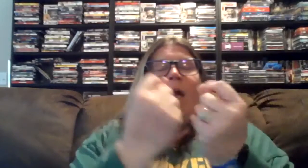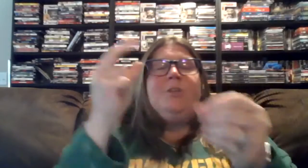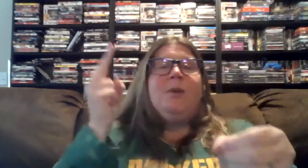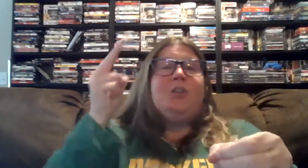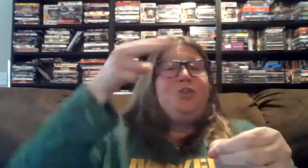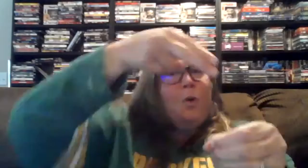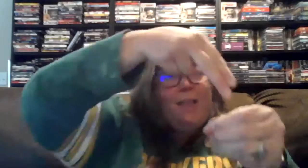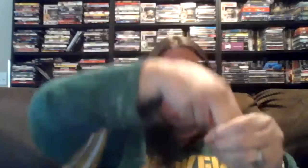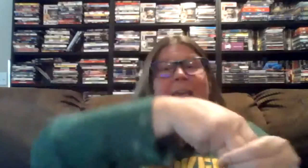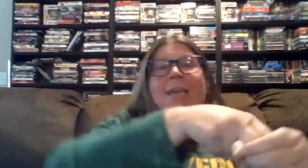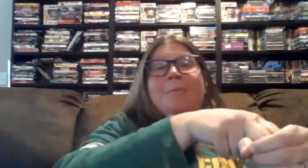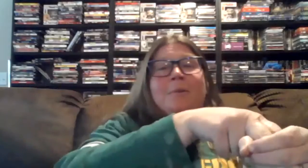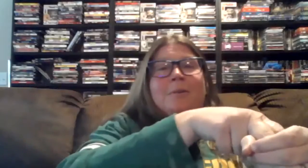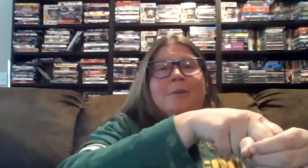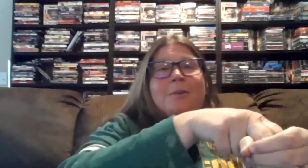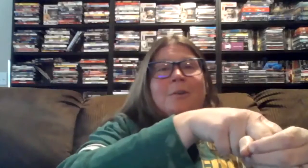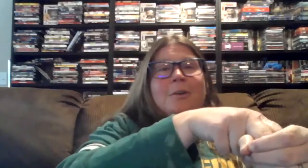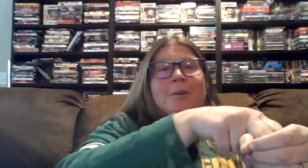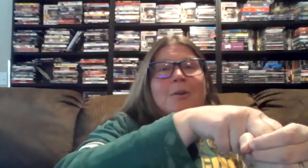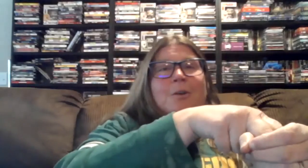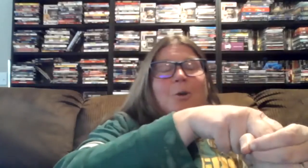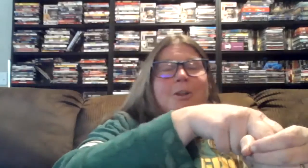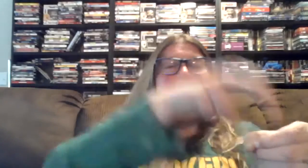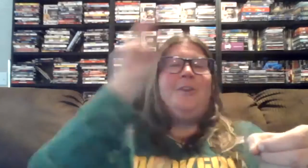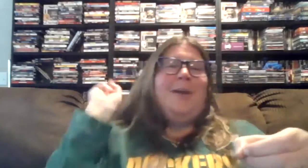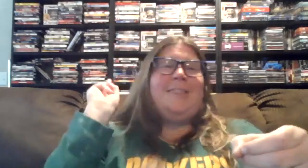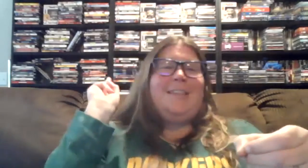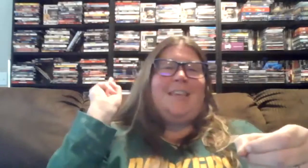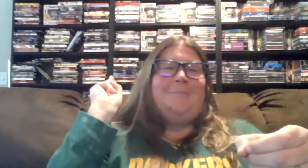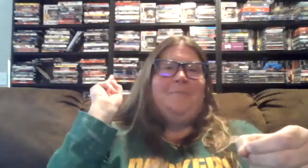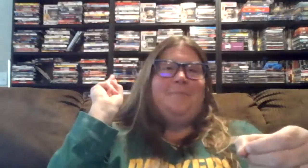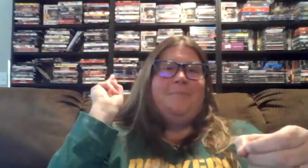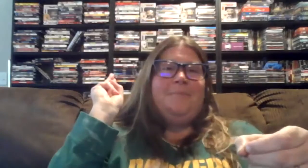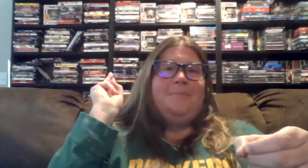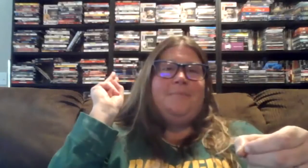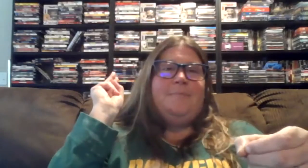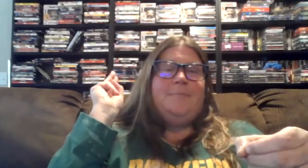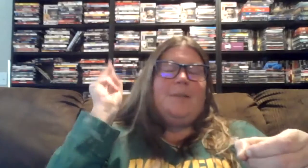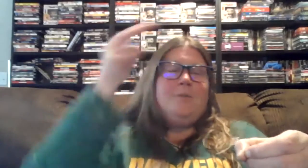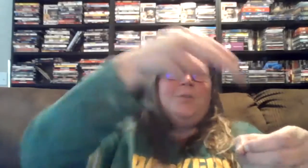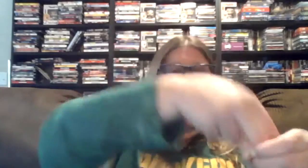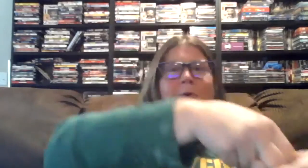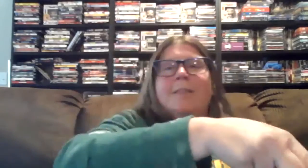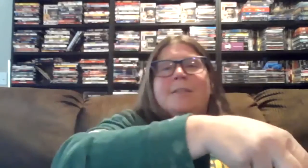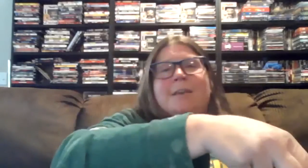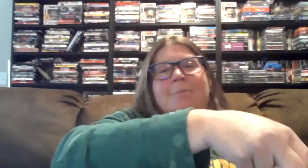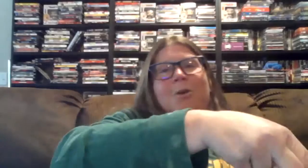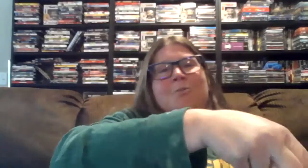And you can join the team, or you can quit the team. So you can join the team, or you